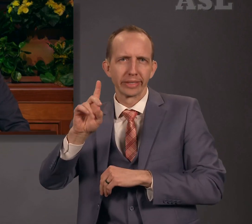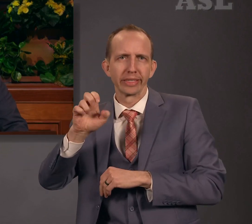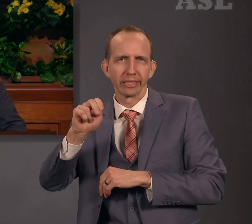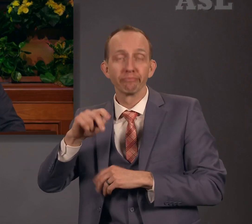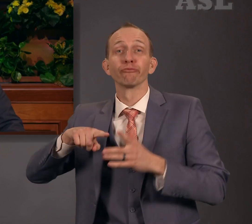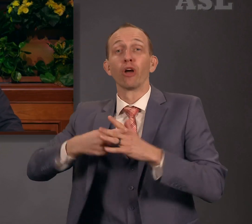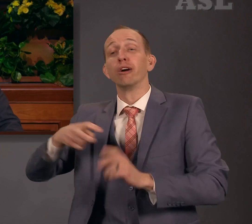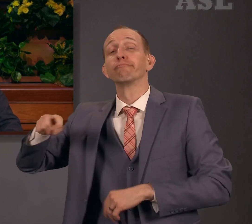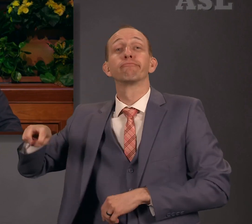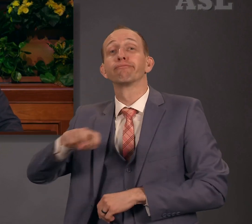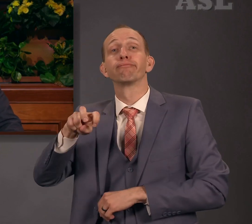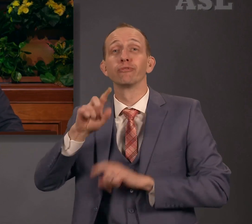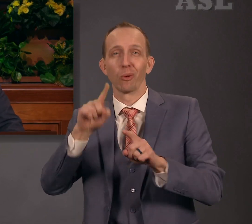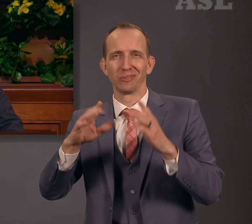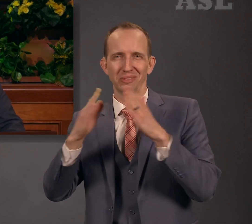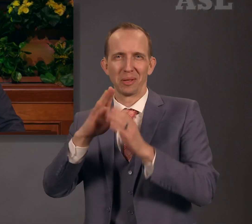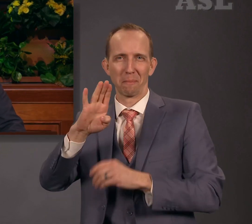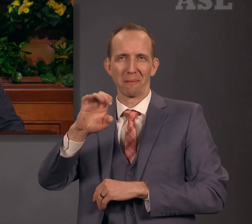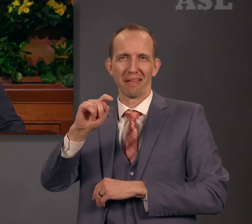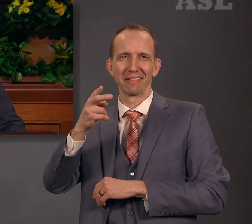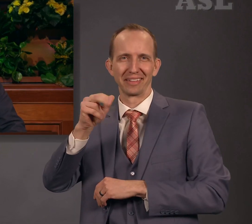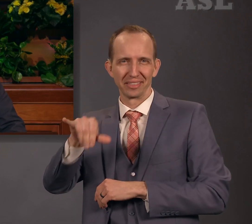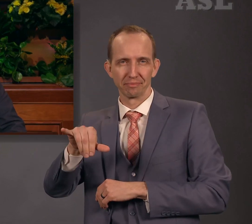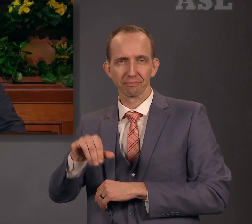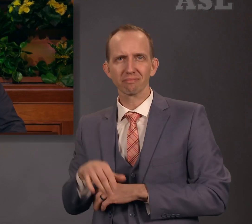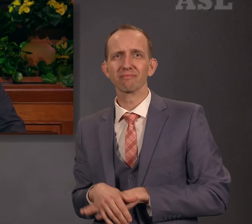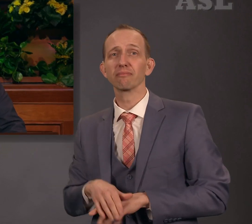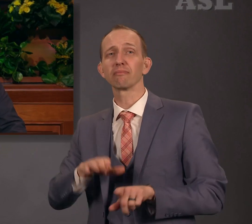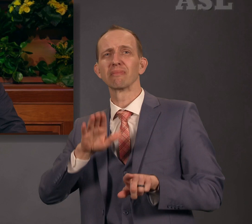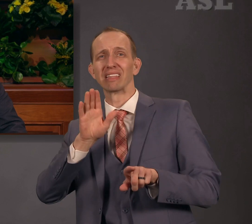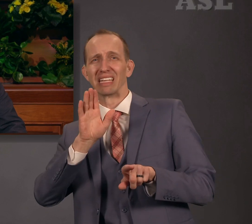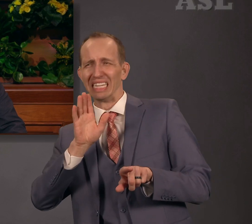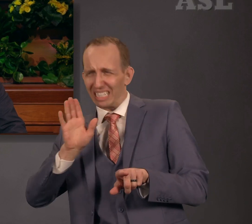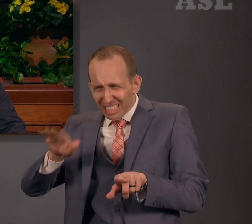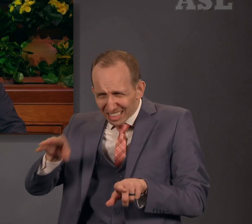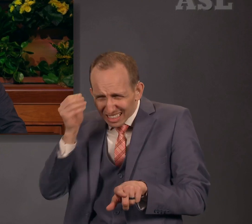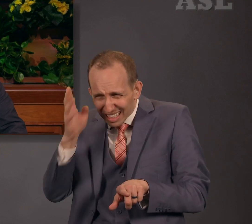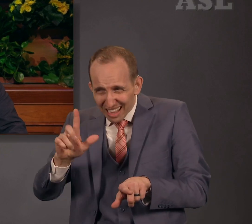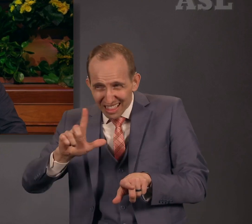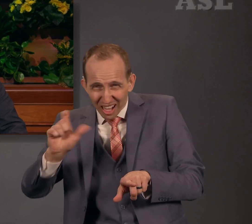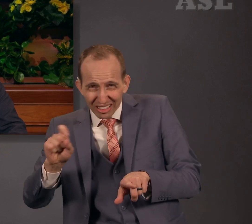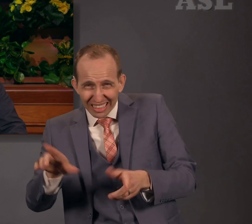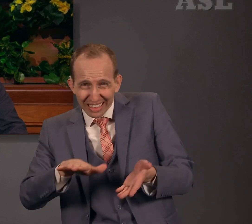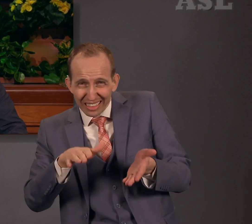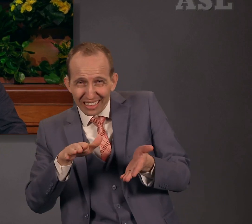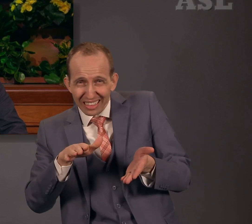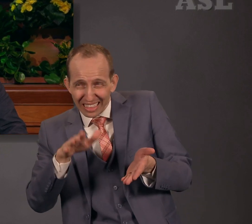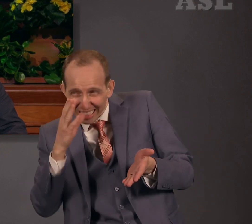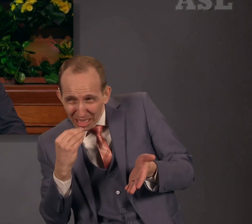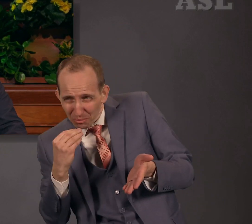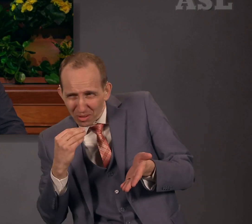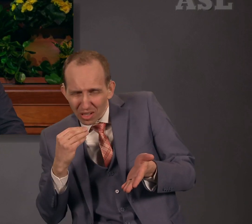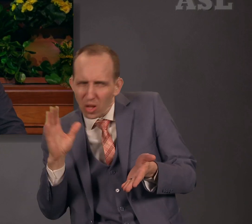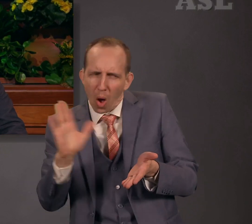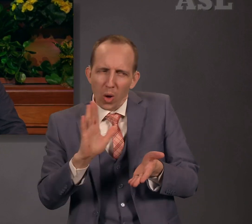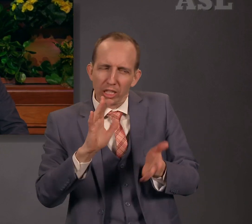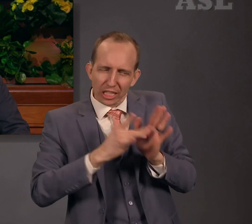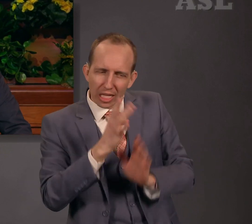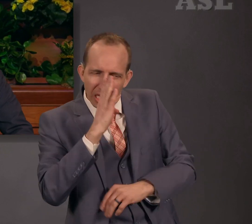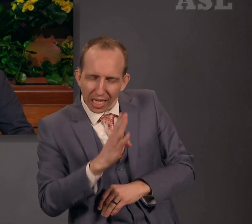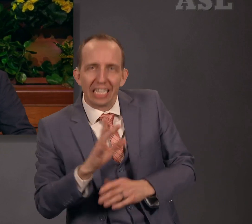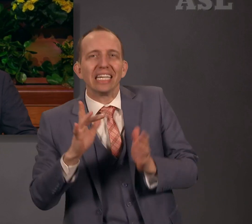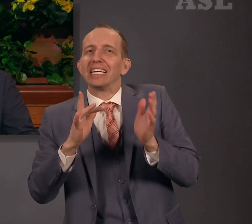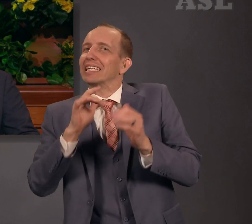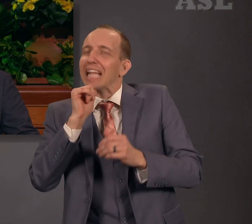in Bethany, said Jesus plainly unto them, "Lazarus is dead." When